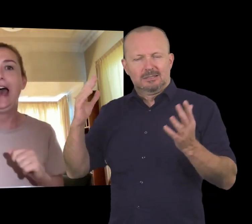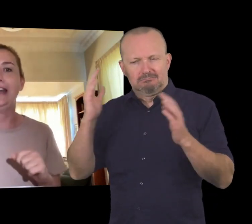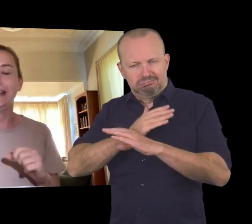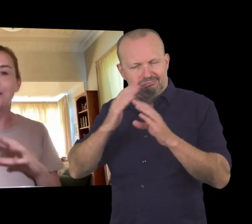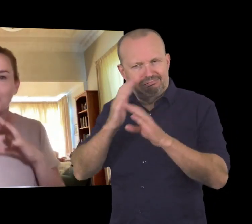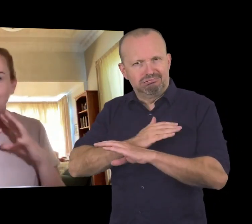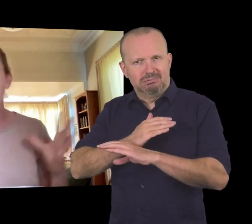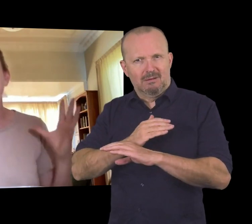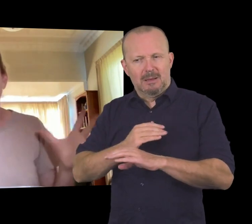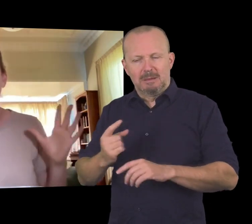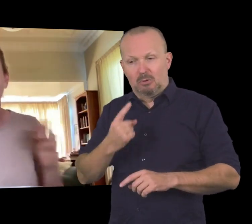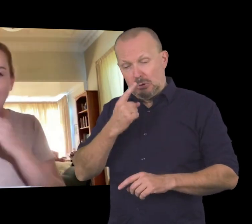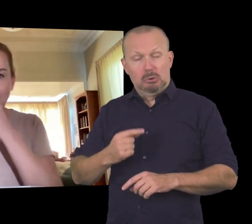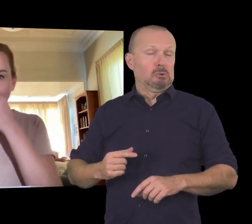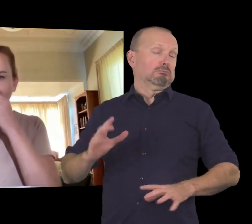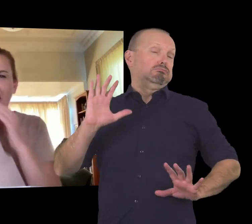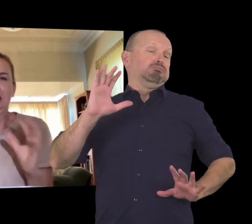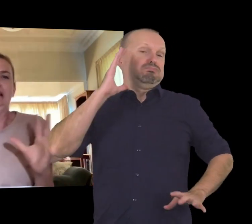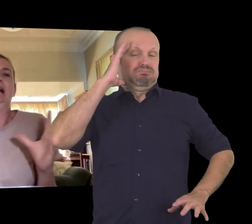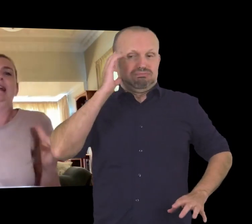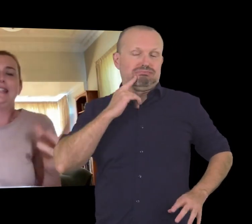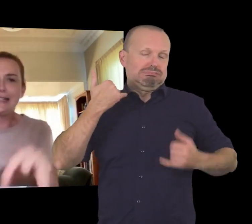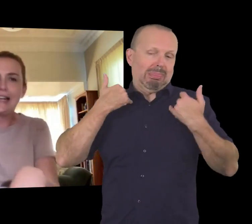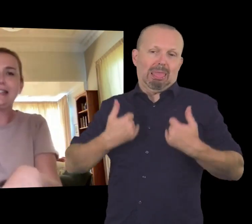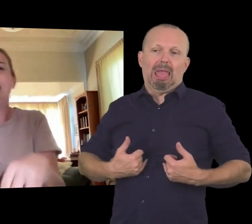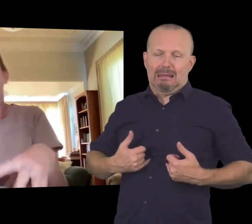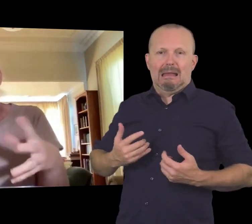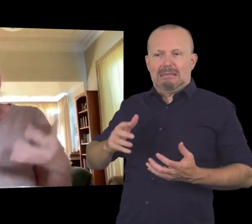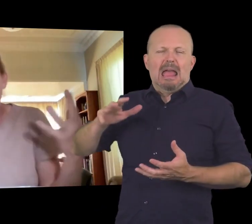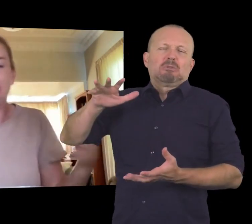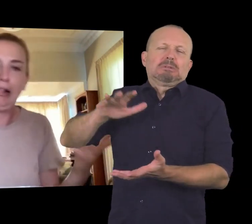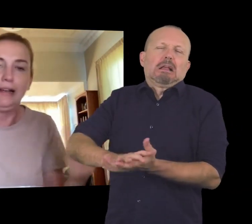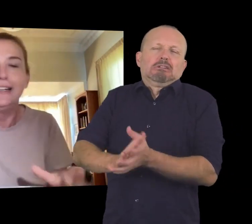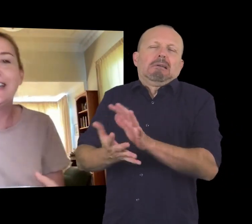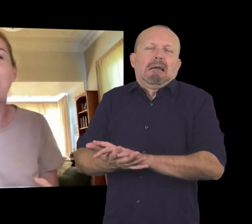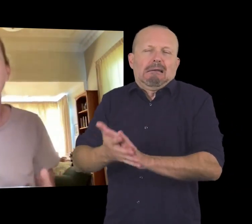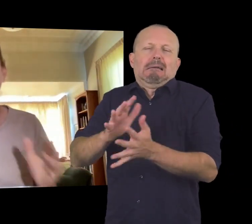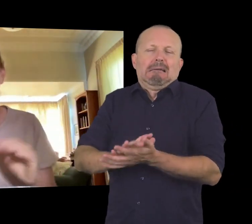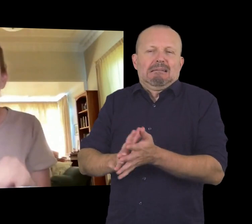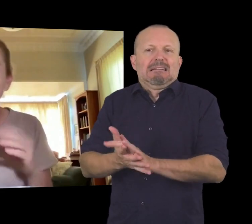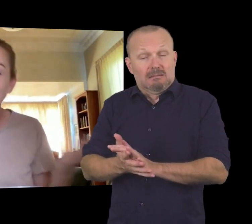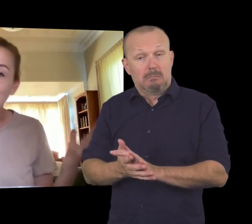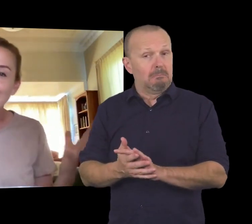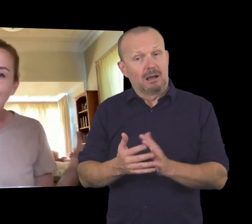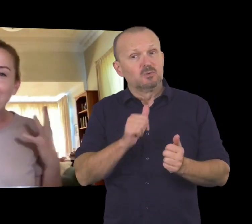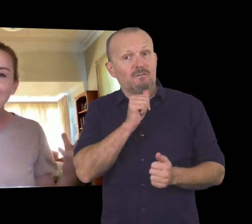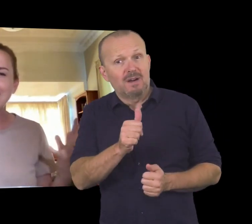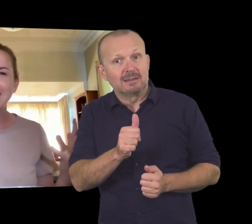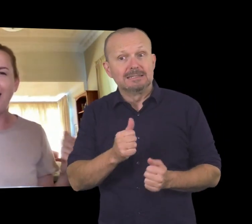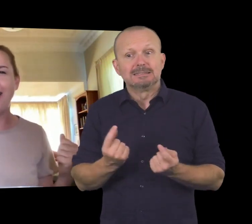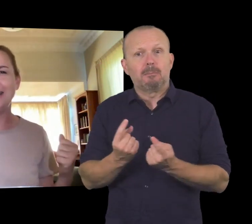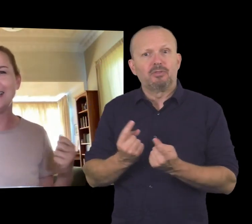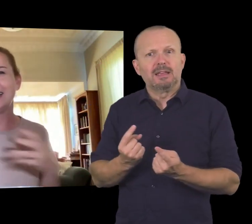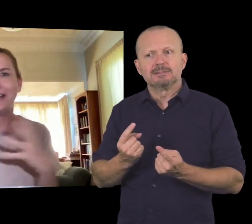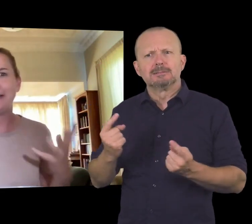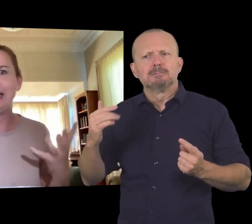stinks and it gives a really massive reaction of like, oh, that's disgusting and I'm going to touch it, oh, you know, but it's actually really good to have things